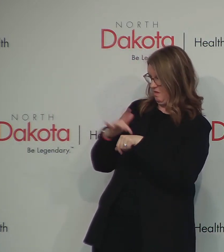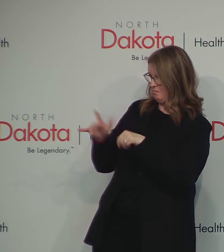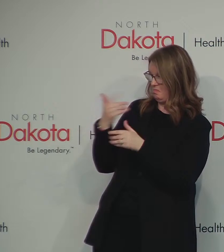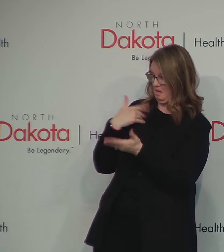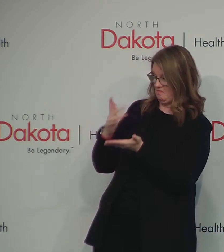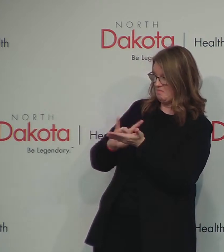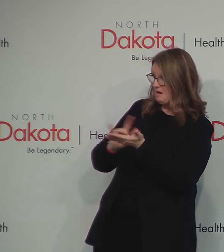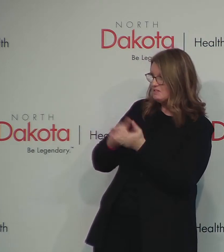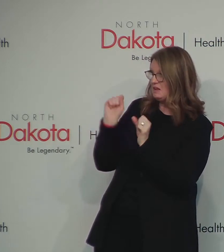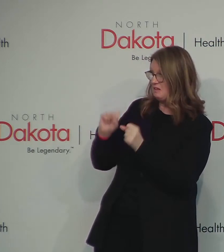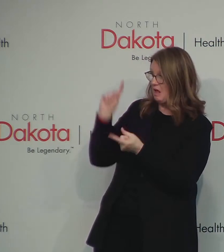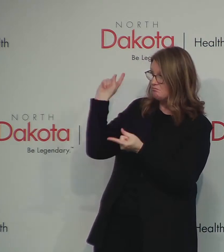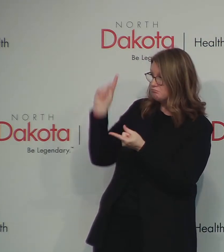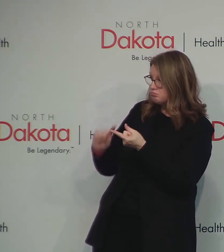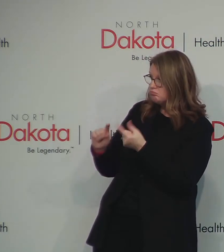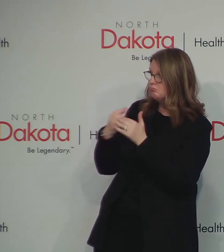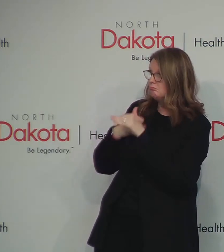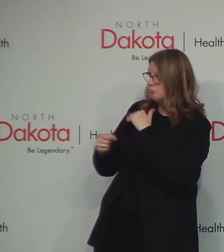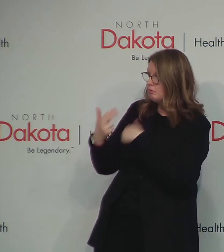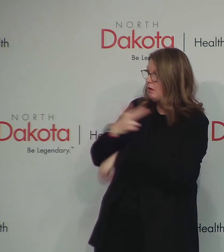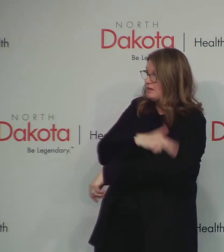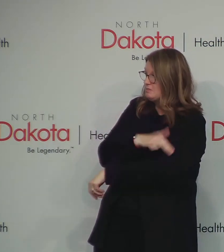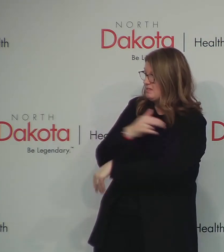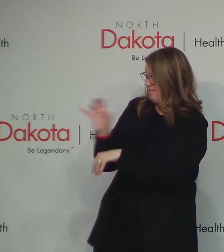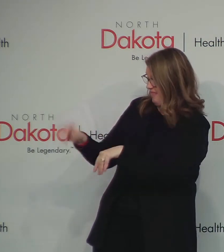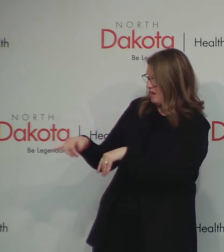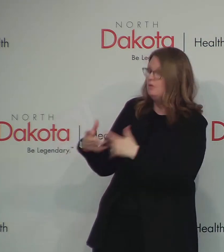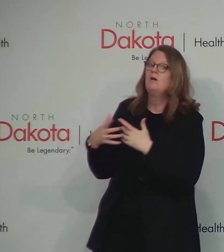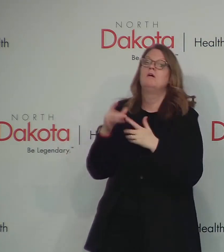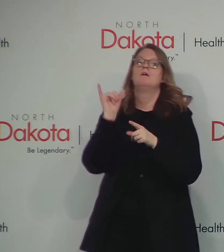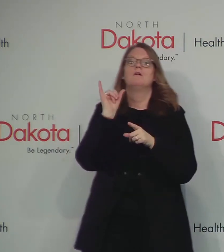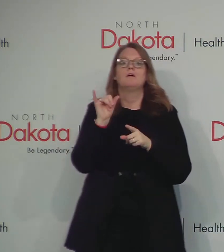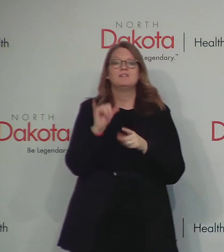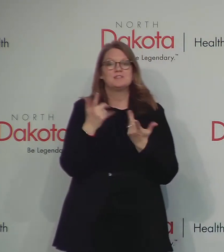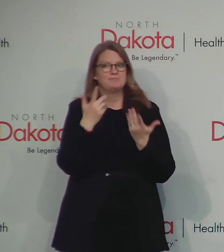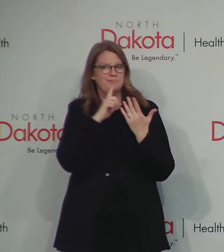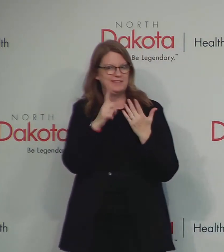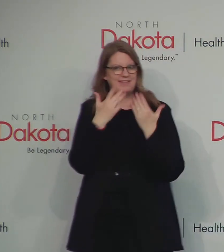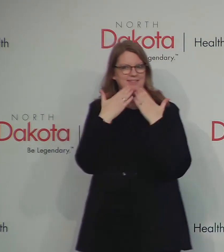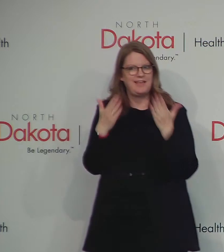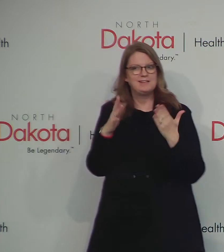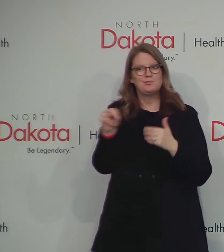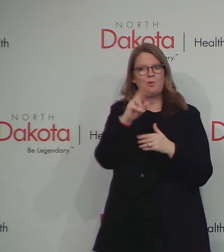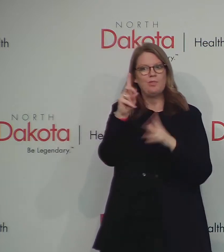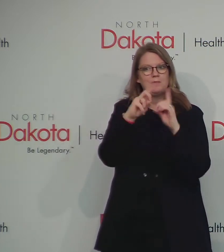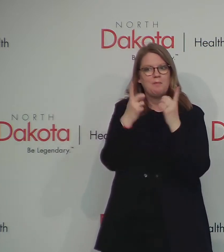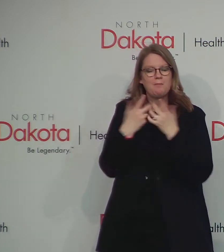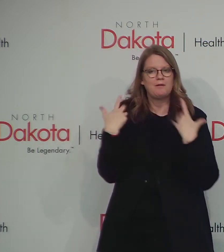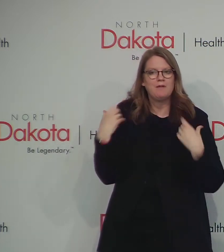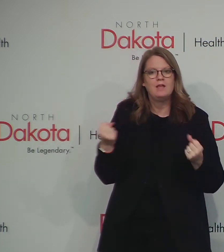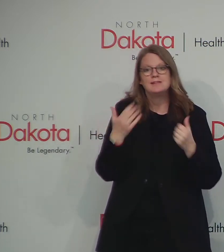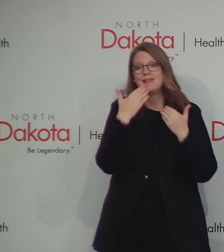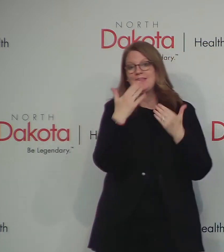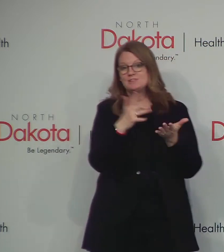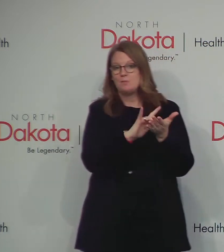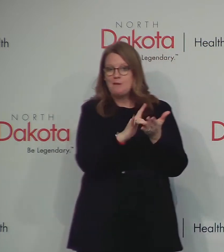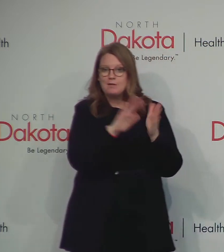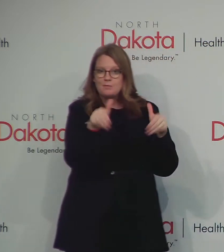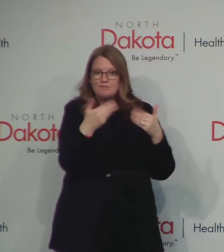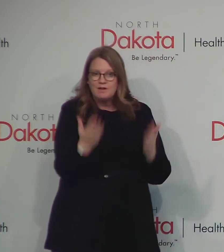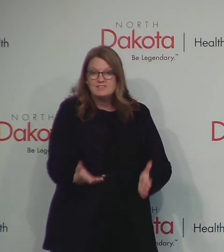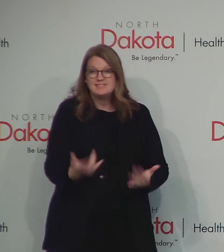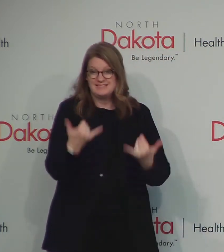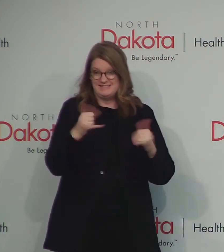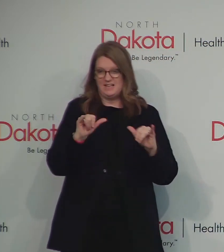its safety. And so again, thanks to all at the North Dakota Department of Health, thanks to all of our medical providers that continue to spread the